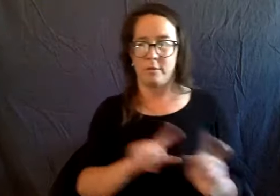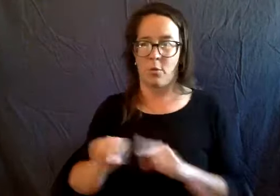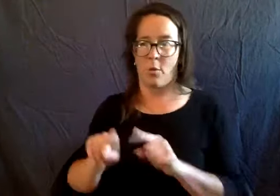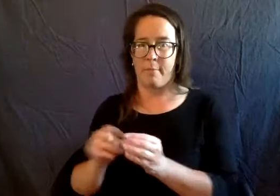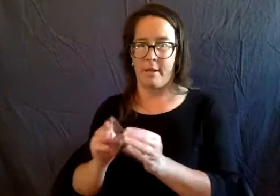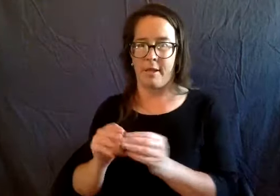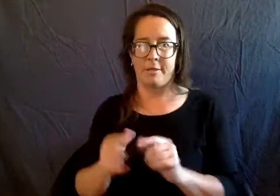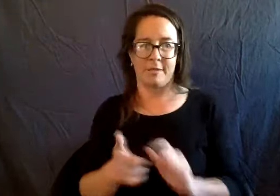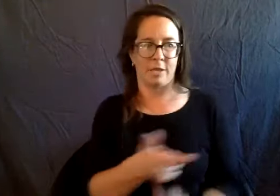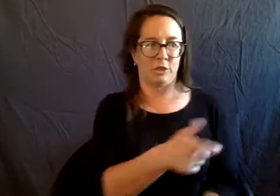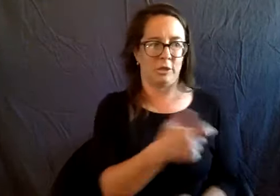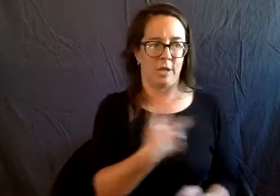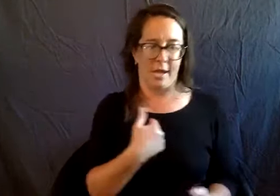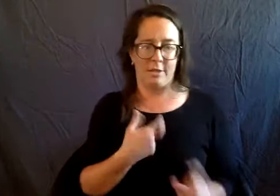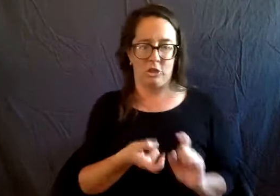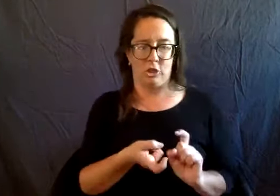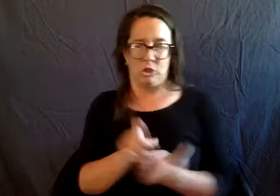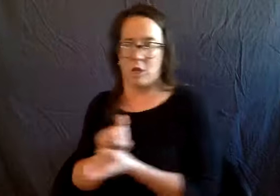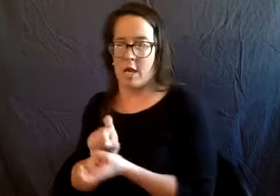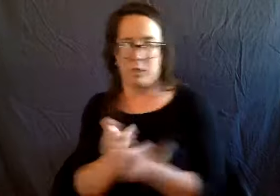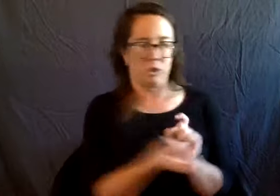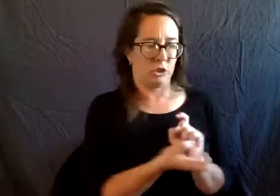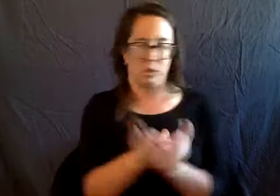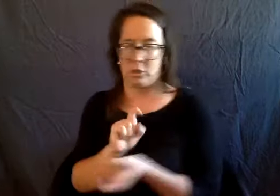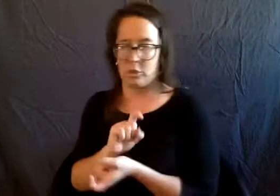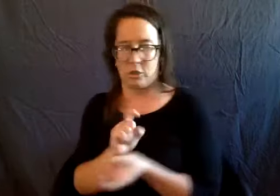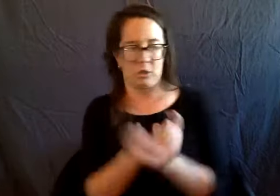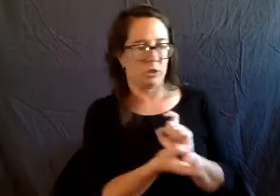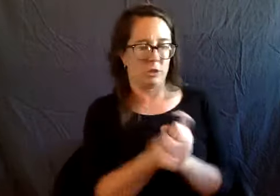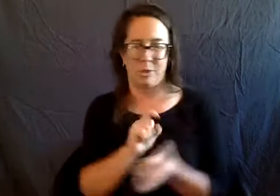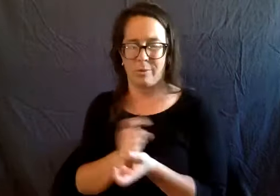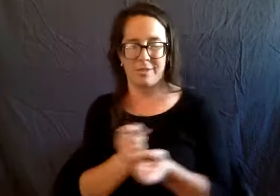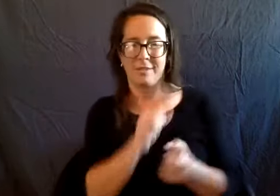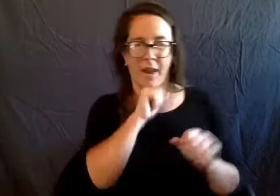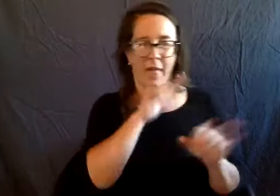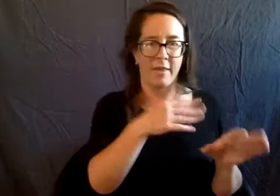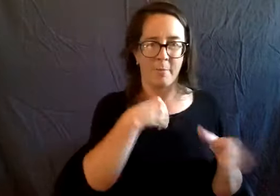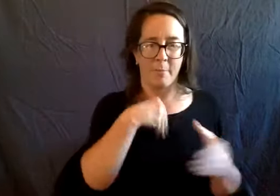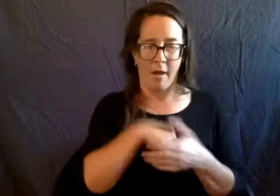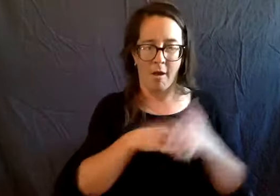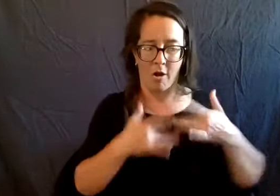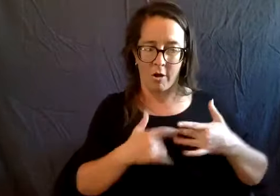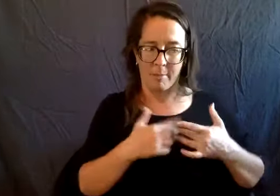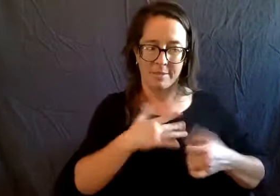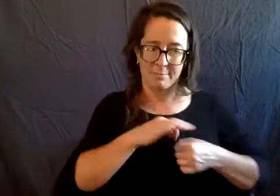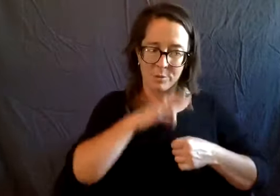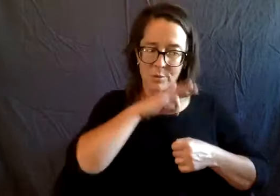I didn't have a program at home. I just had the lingo. There was nothing in my heart. There was nothing in my spirit that